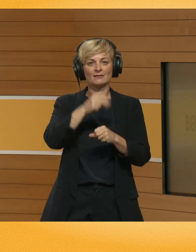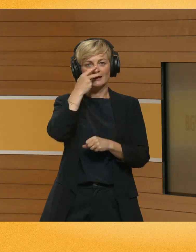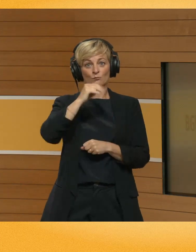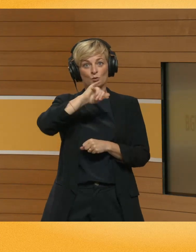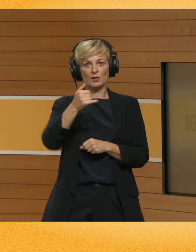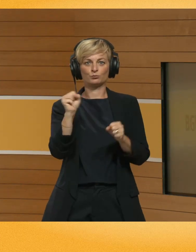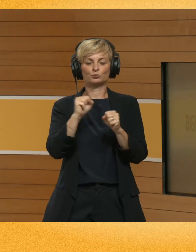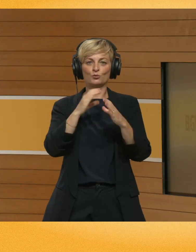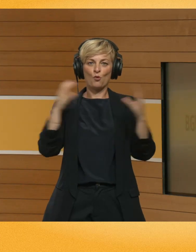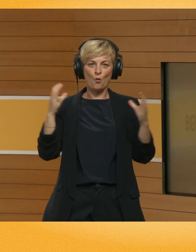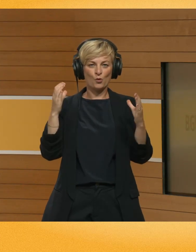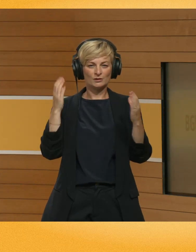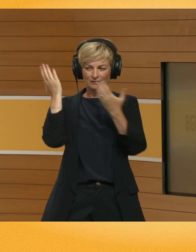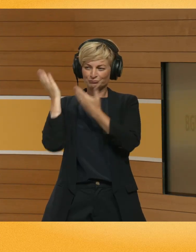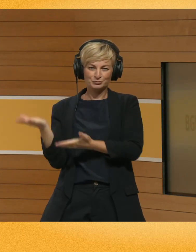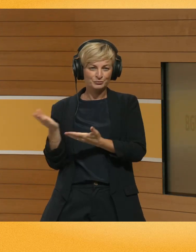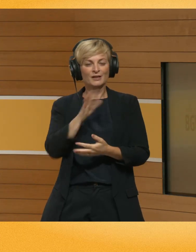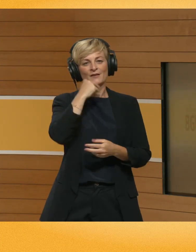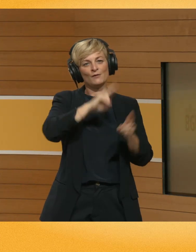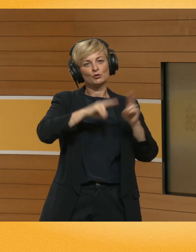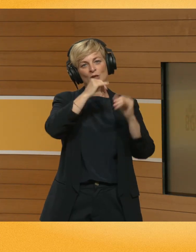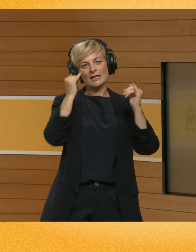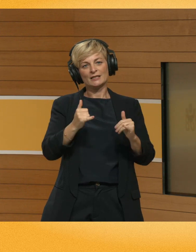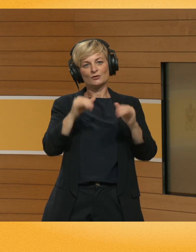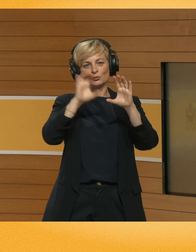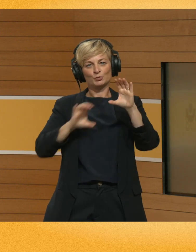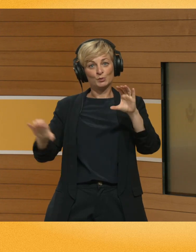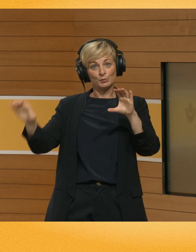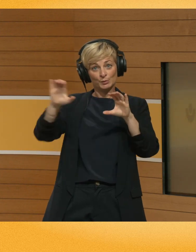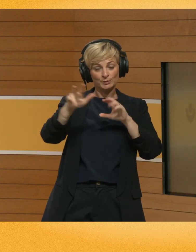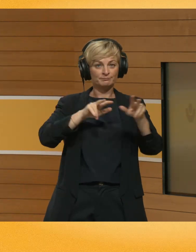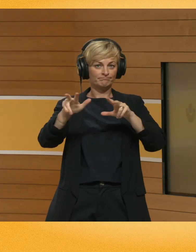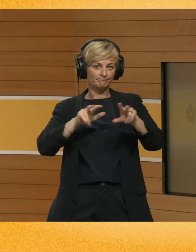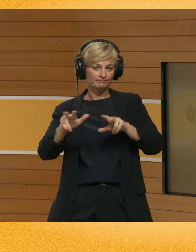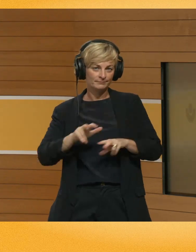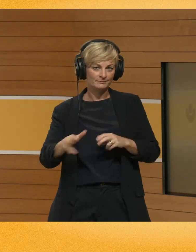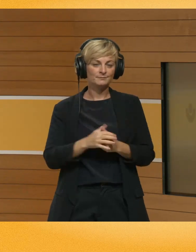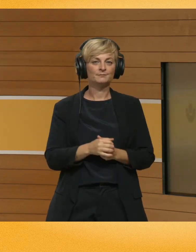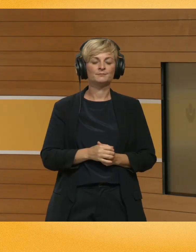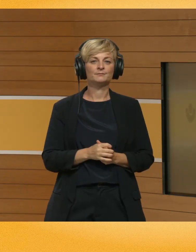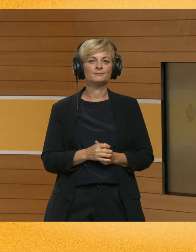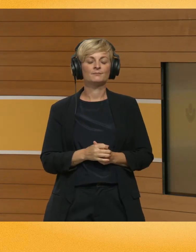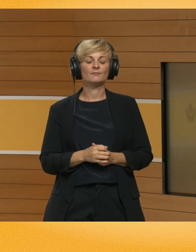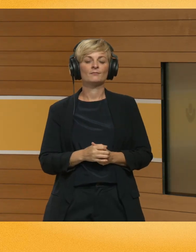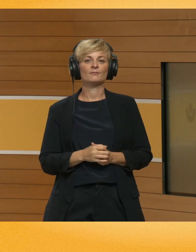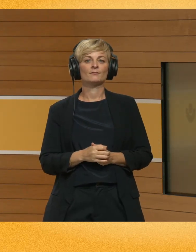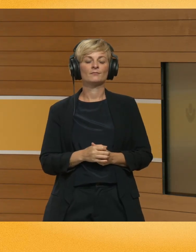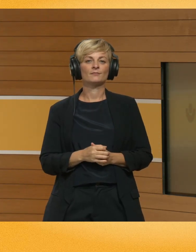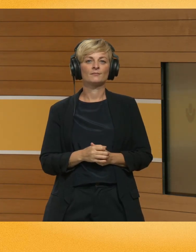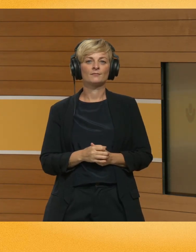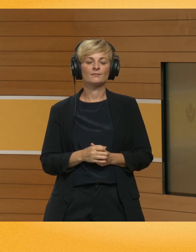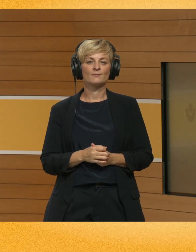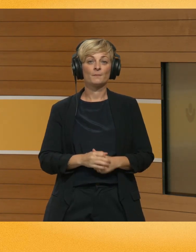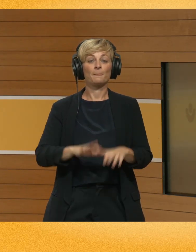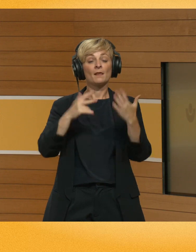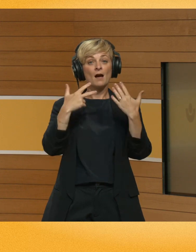by several institutions in the different countries. We have 8 universities in total that are partnering in this project.